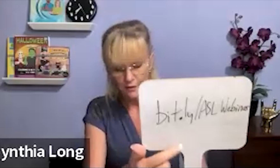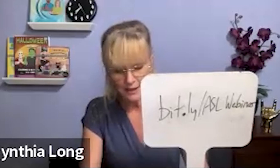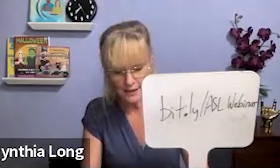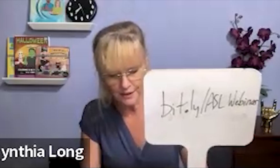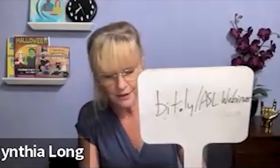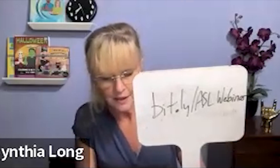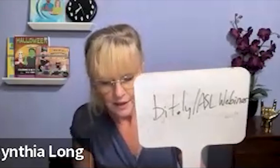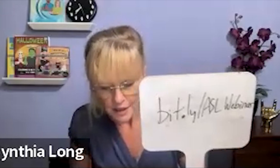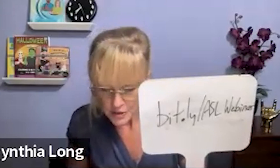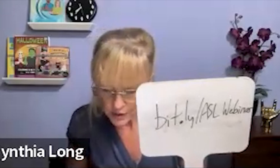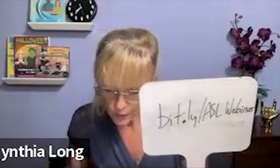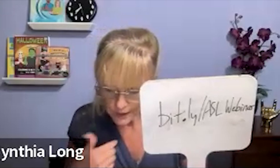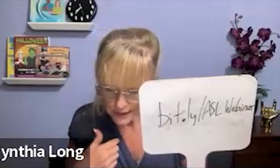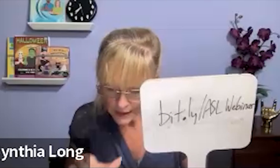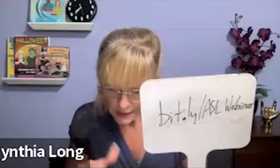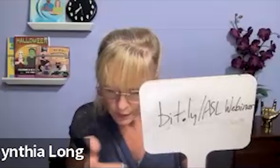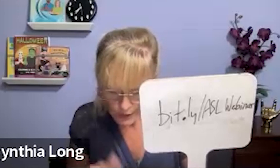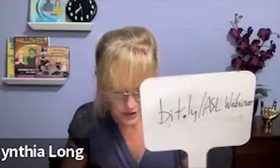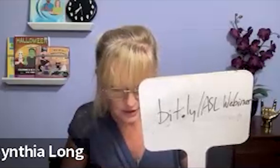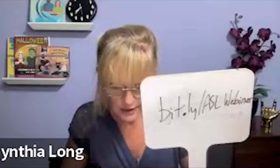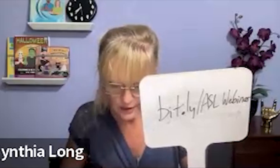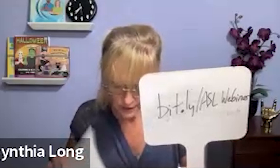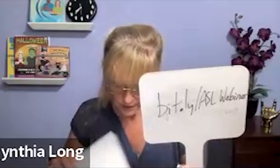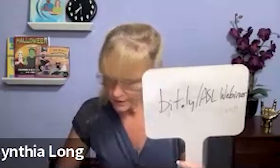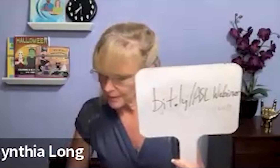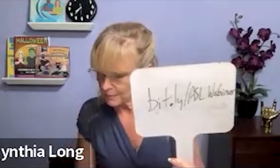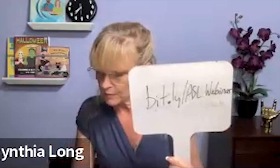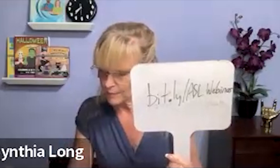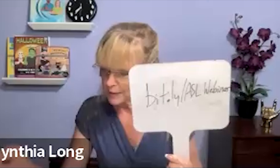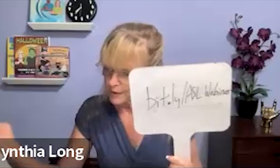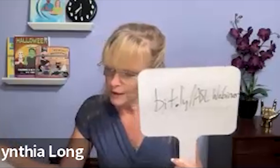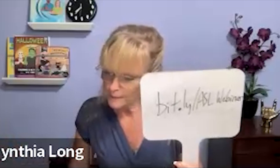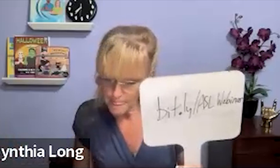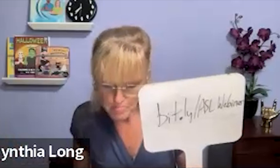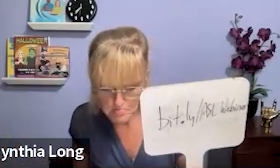right here. So another question here. Let me pull my paper out.